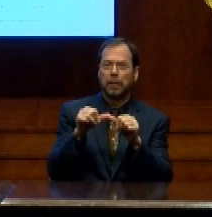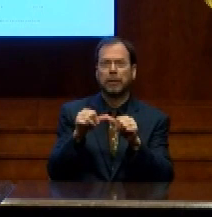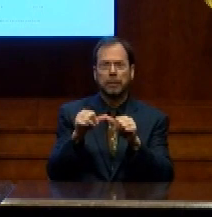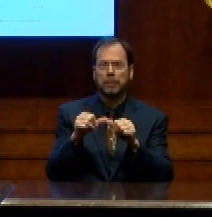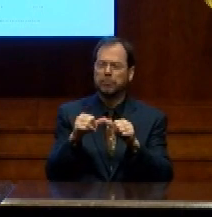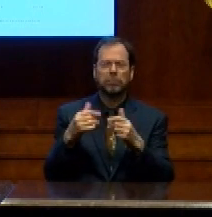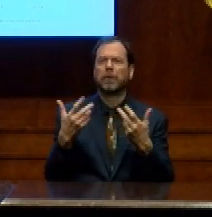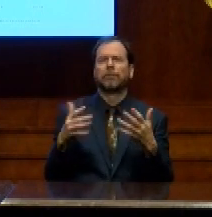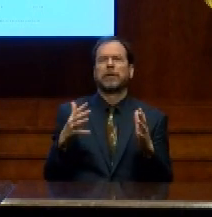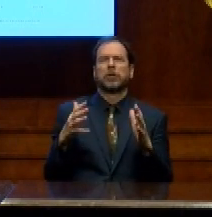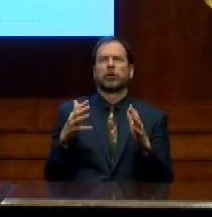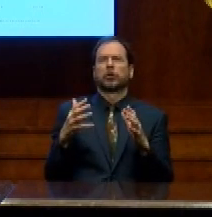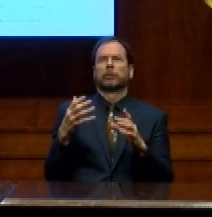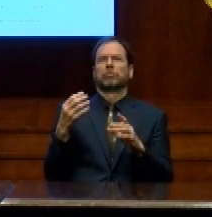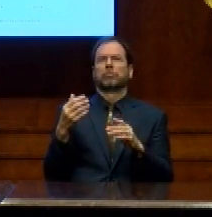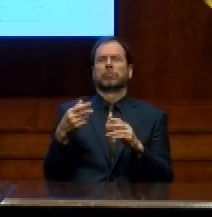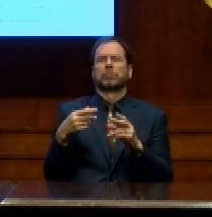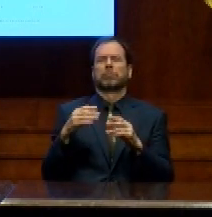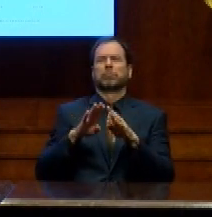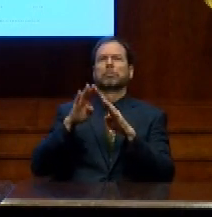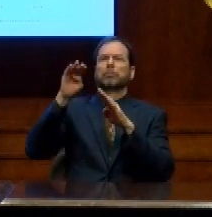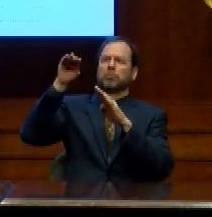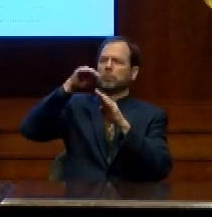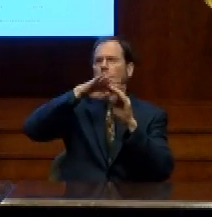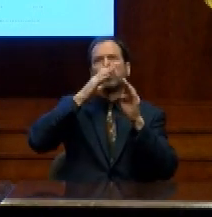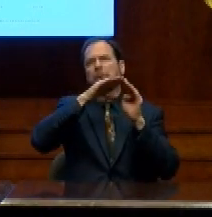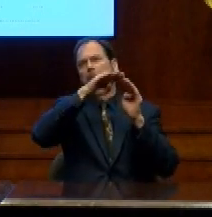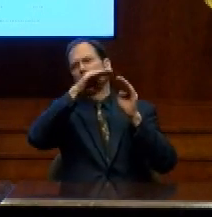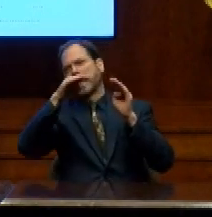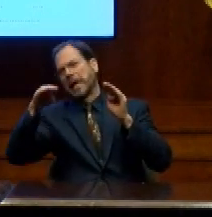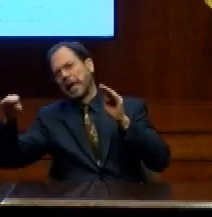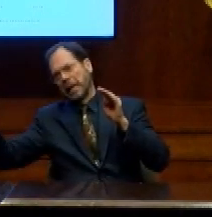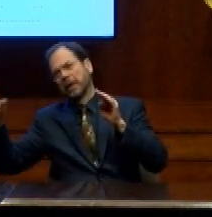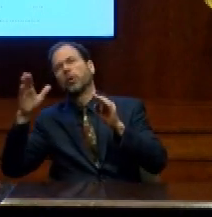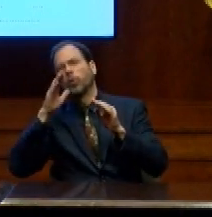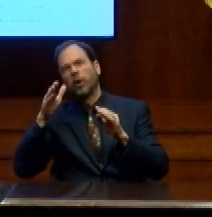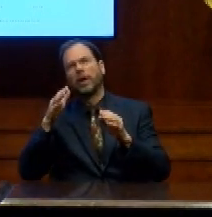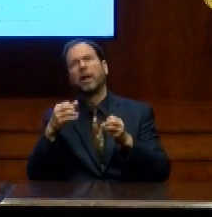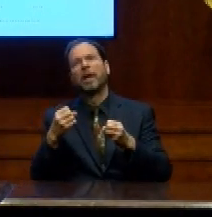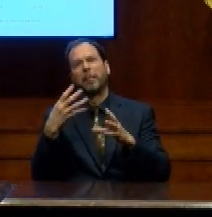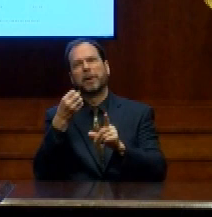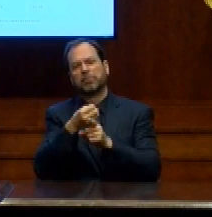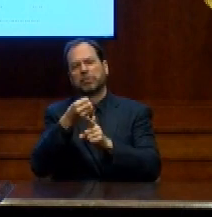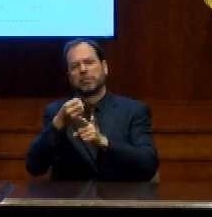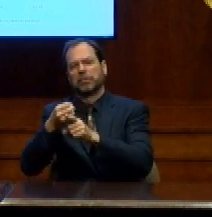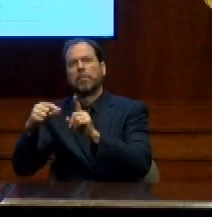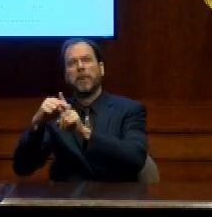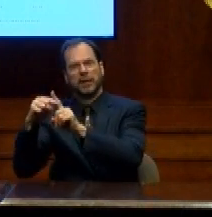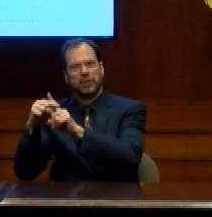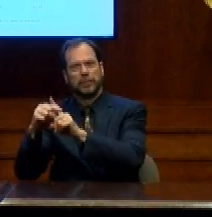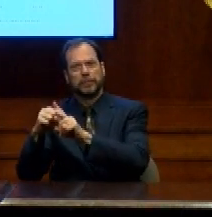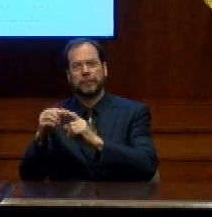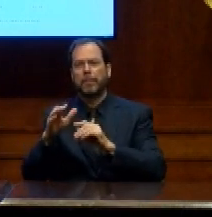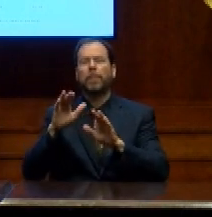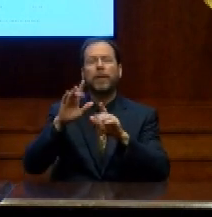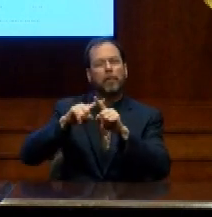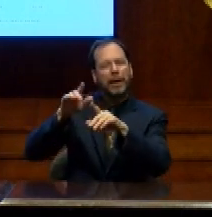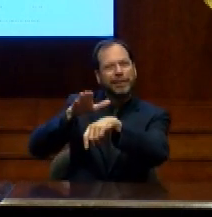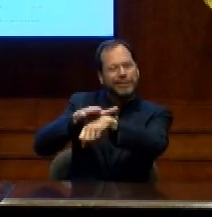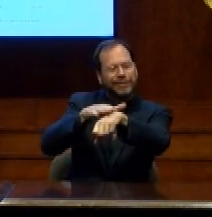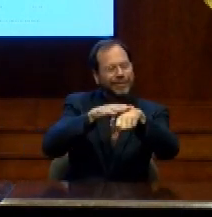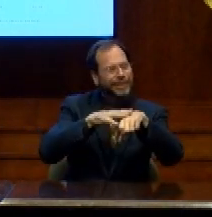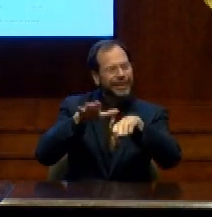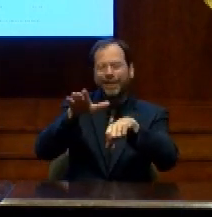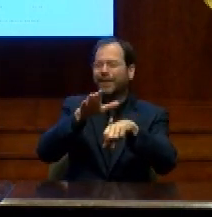be past the peak on a downward trend with regard to the number of people testing positive. I hasten to